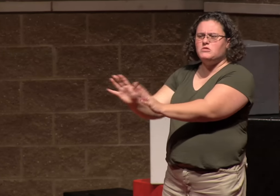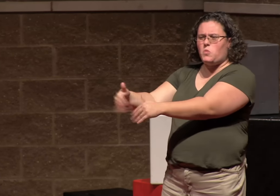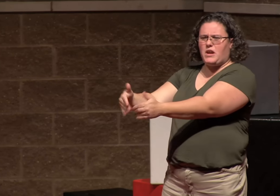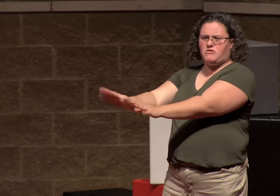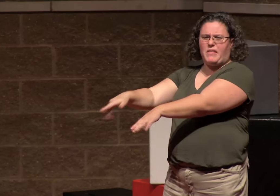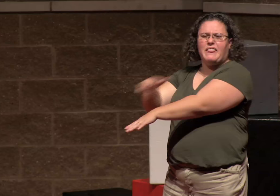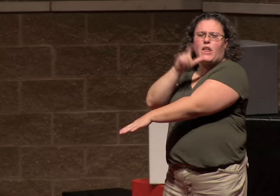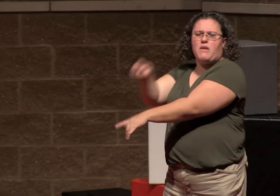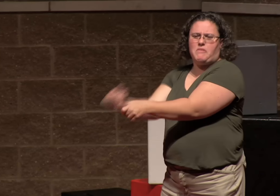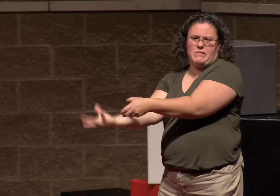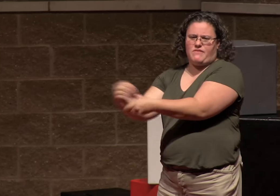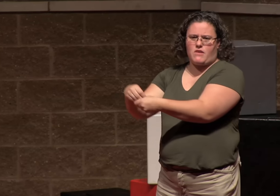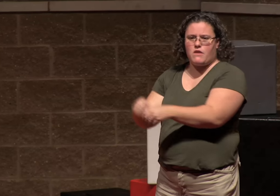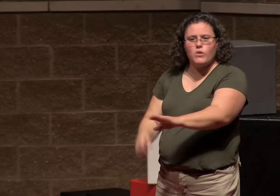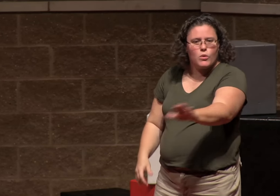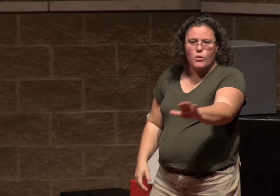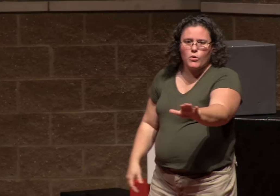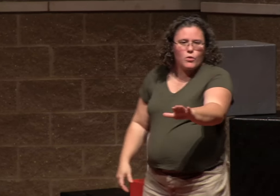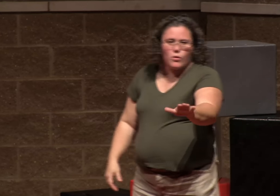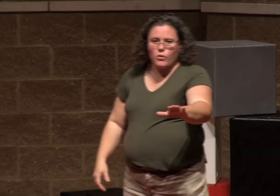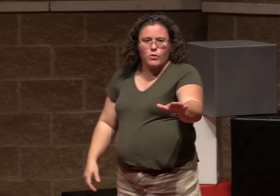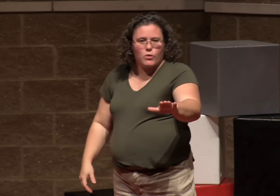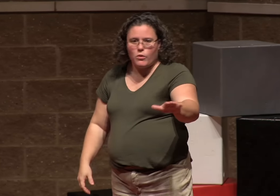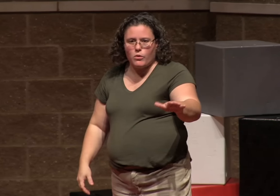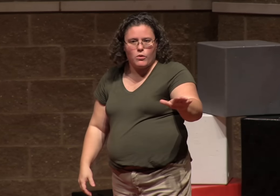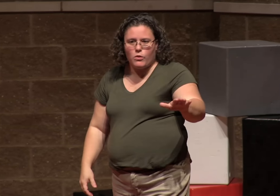and they play with their devices and not get them involved.